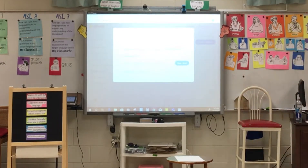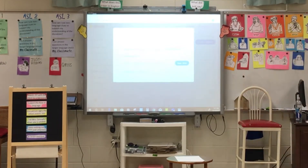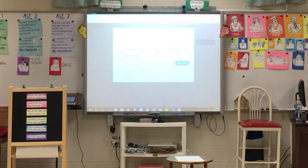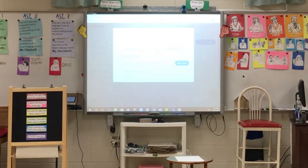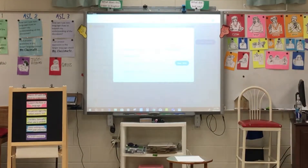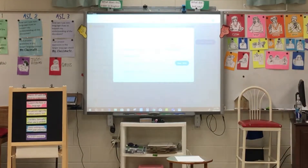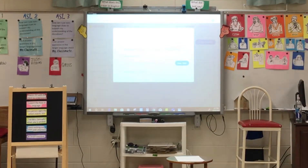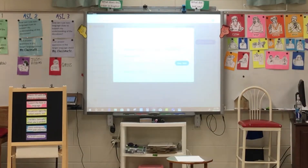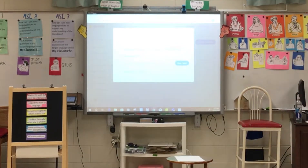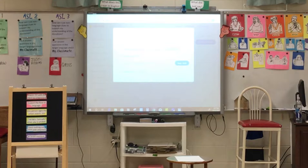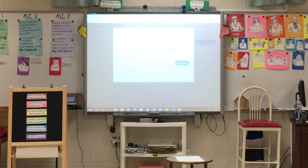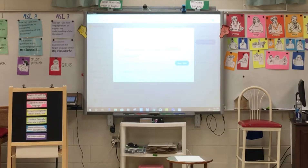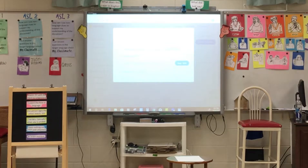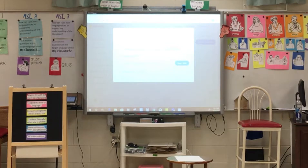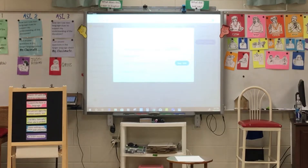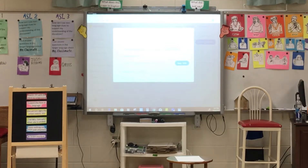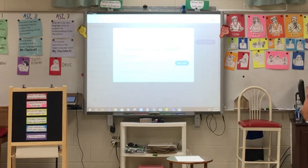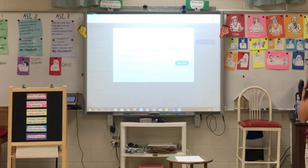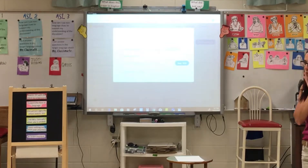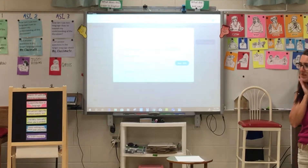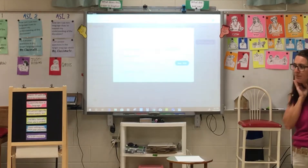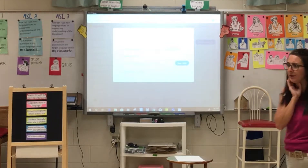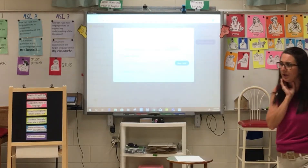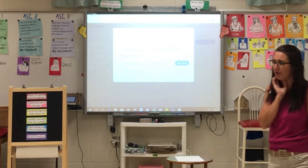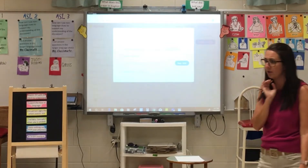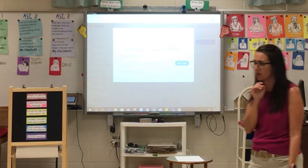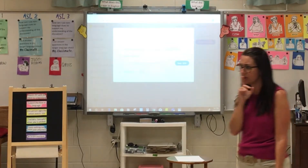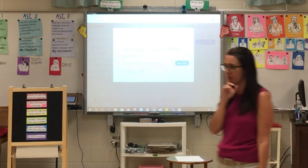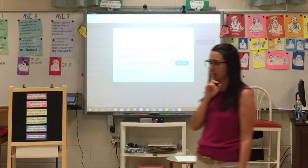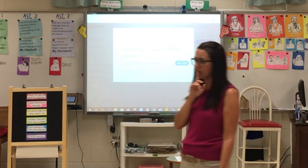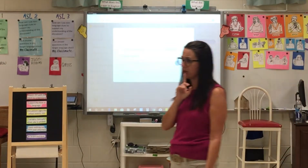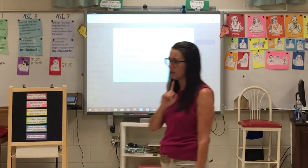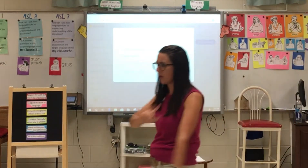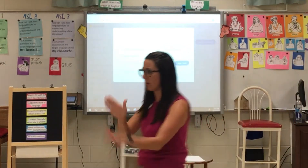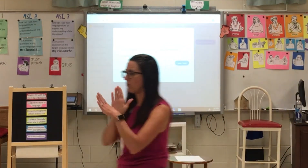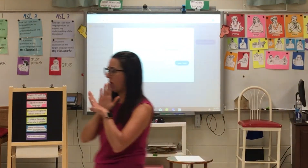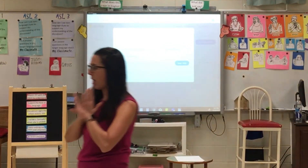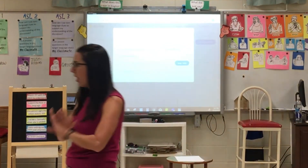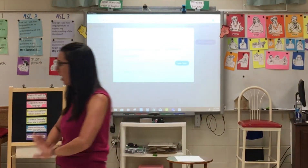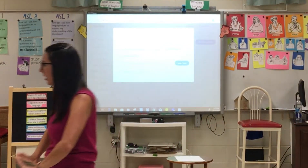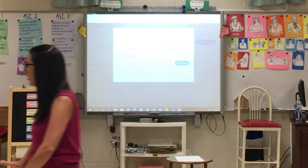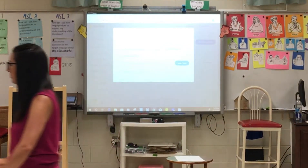Remember, whisper, because we're all talking at the same time, so whisper.